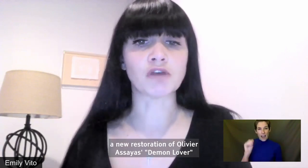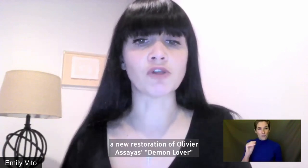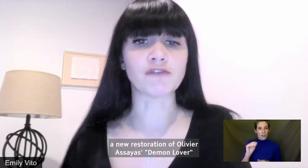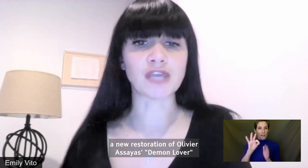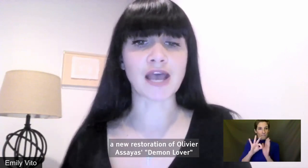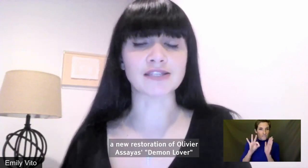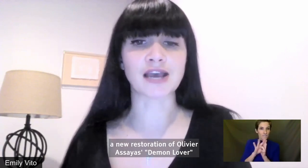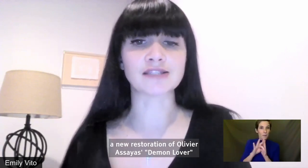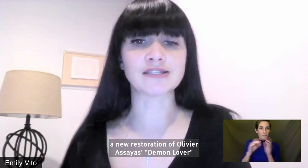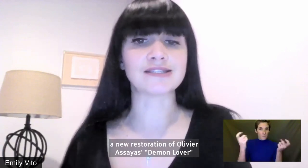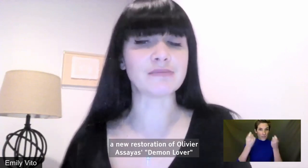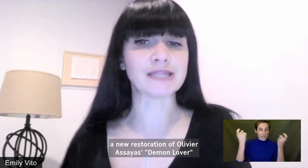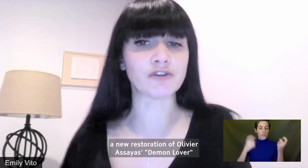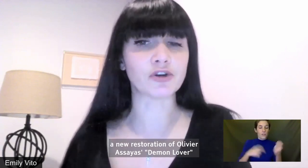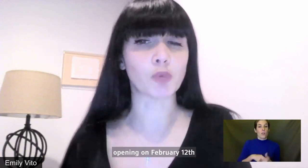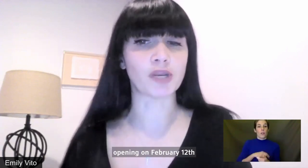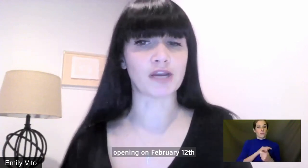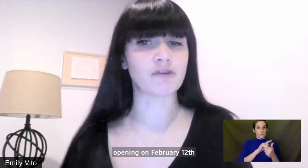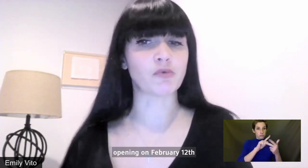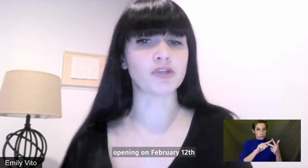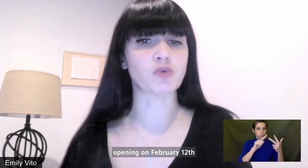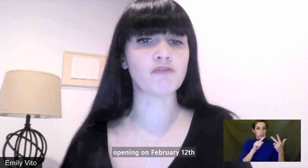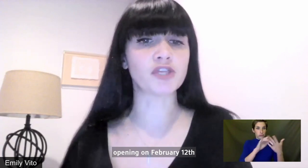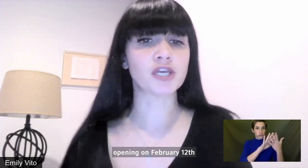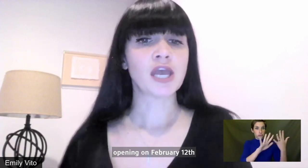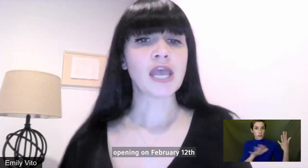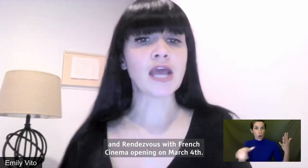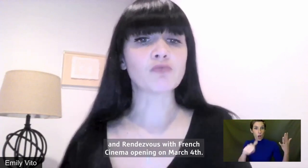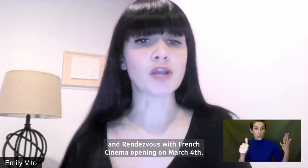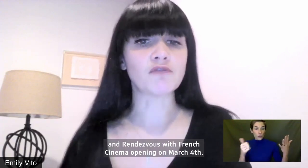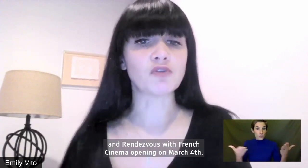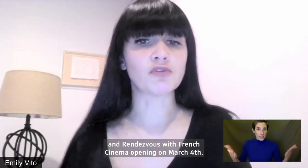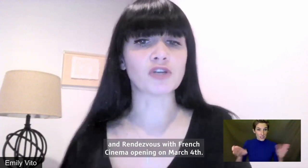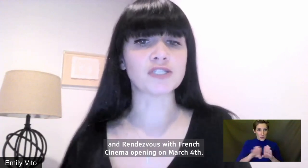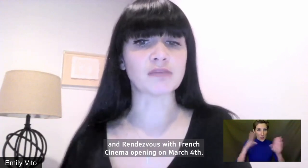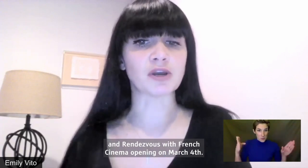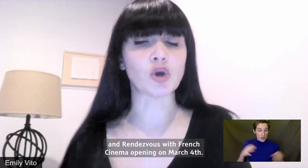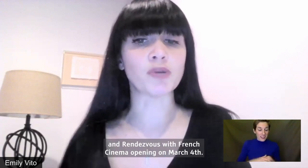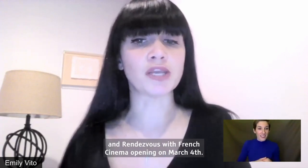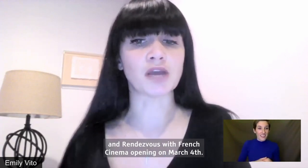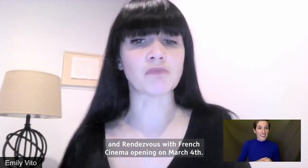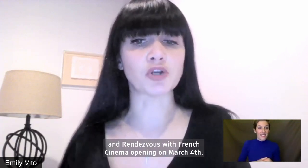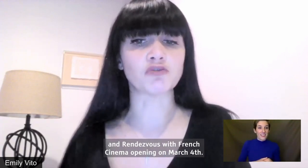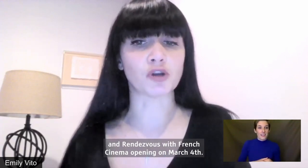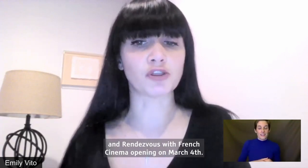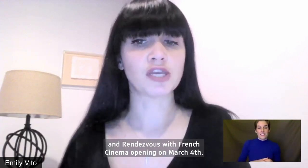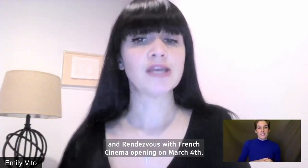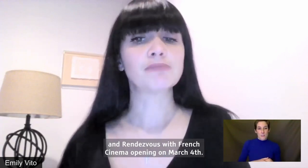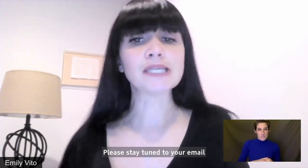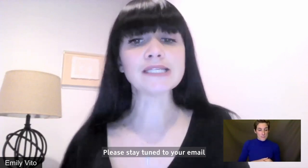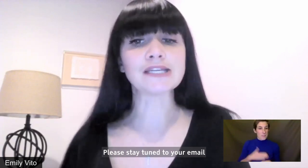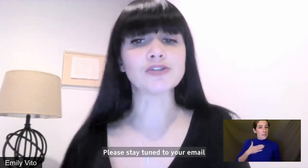restoration of Olivier Assayas's Demon Lover opening on February 12th, and Rendezvous with French Cinema opening on March